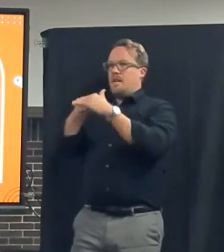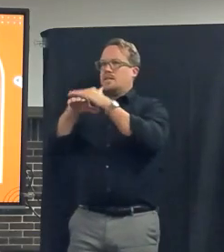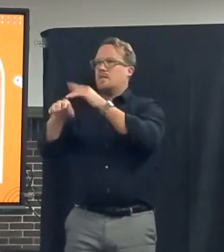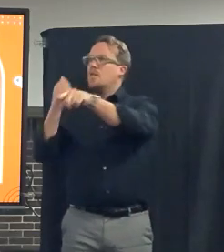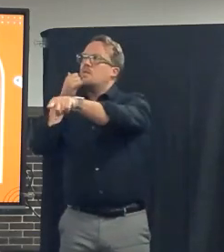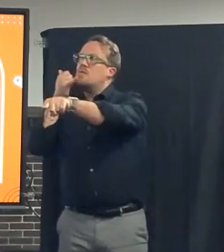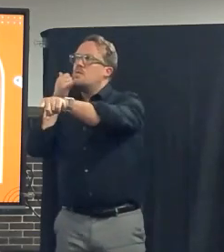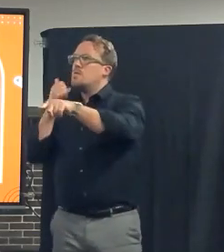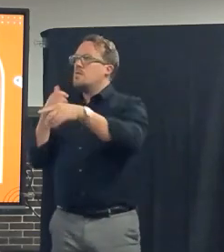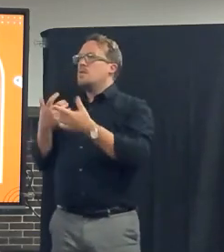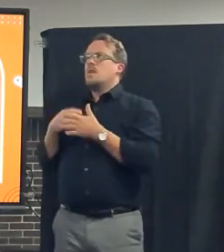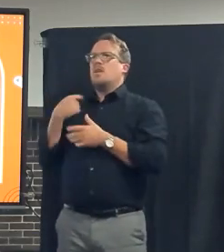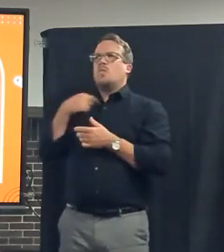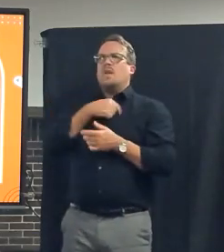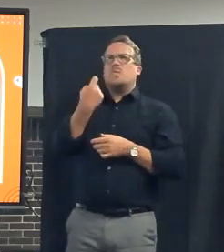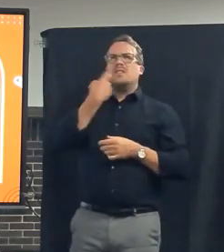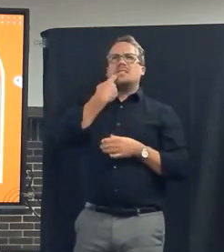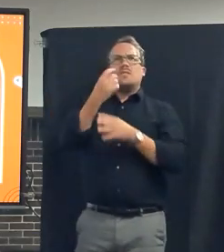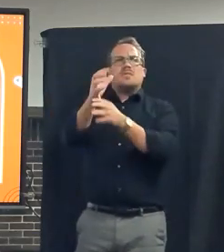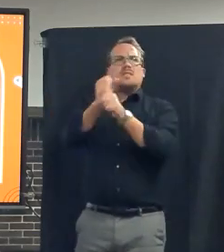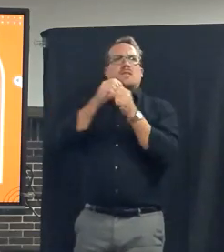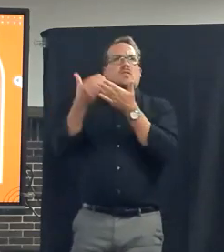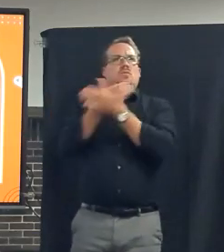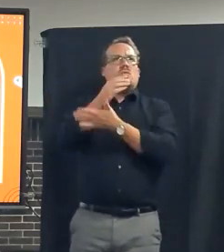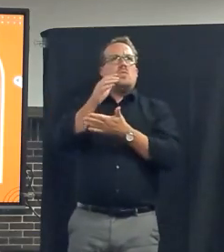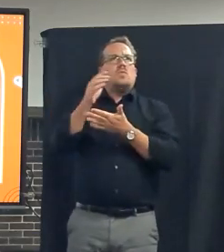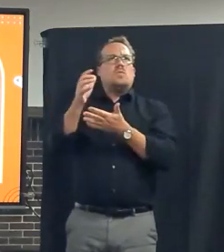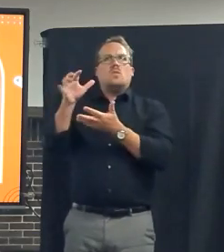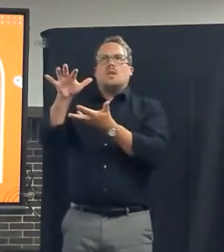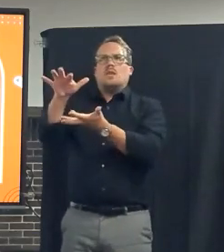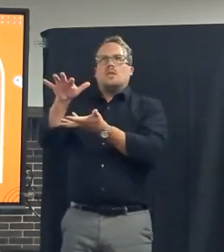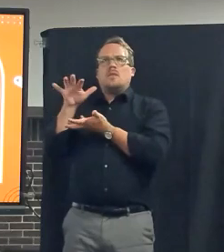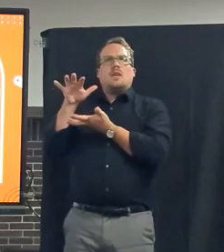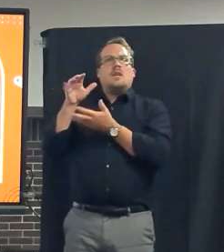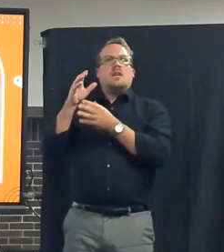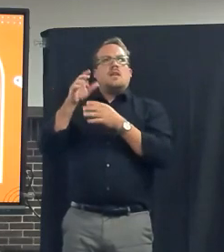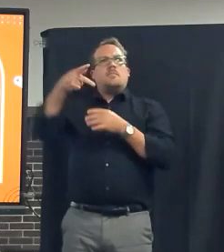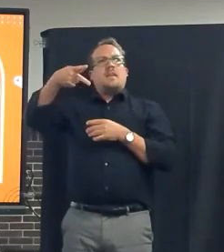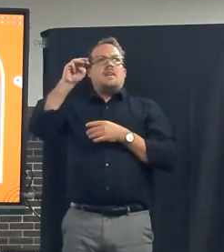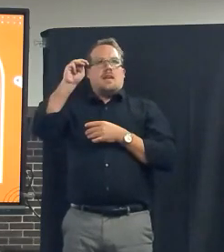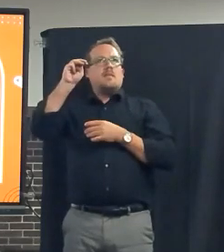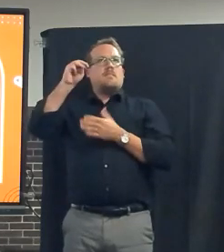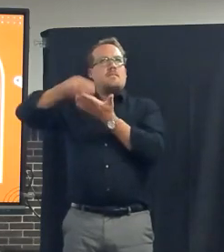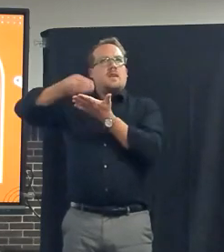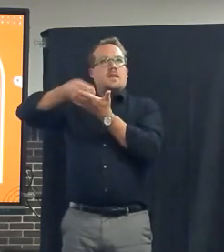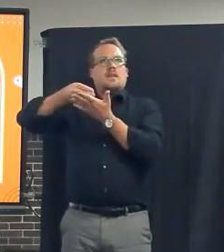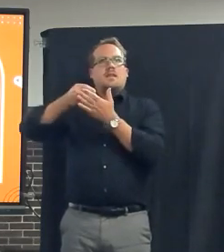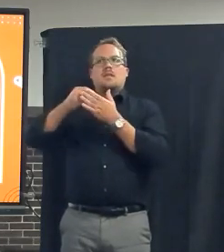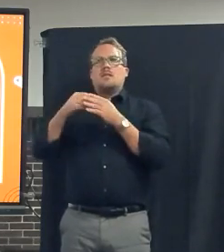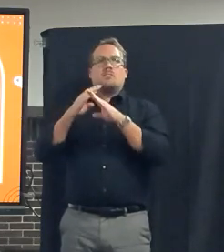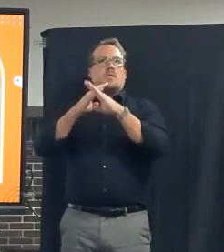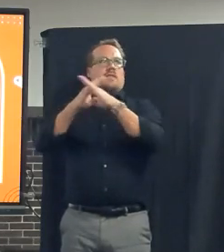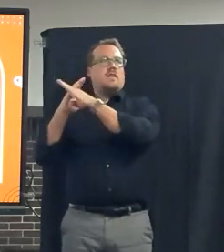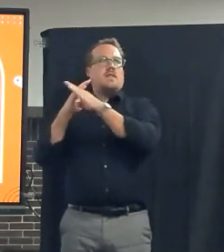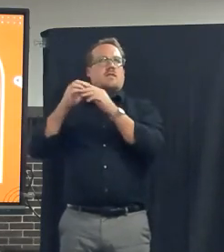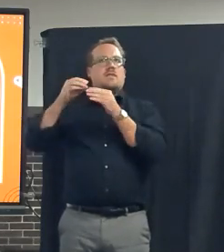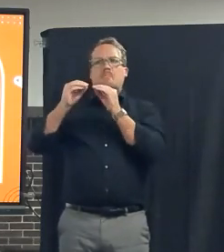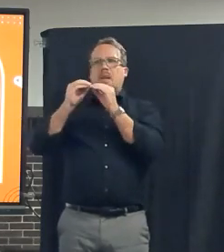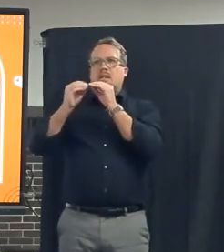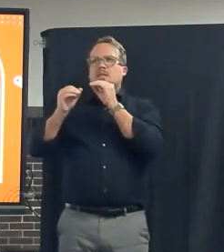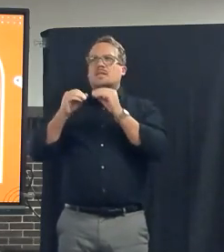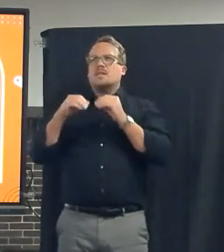We did recently receive our new allotment of preventive maintenance dollars. I know IDOA presented those requests to